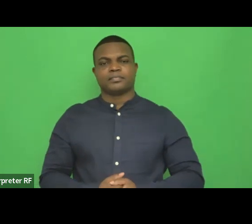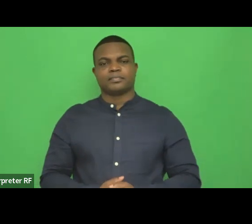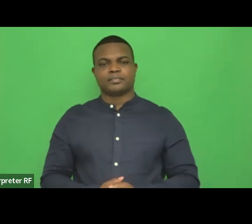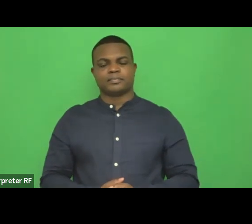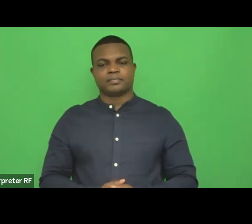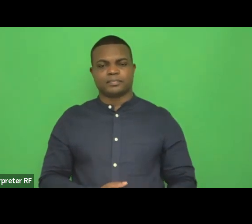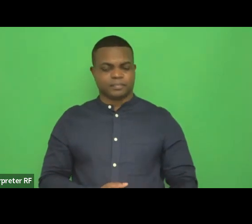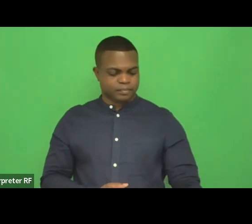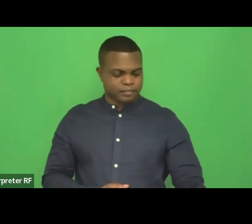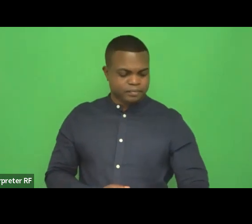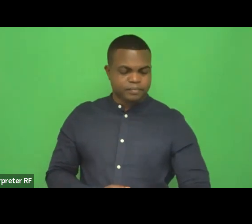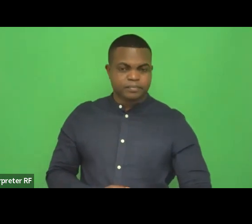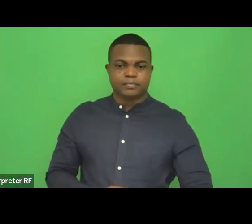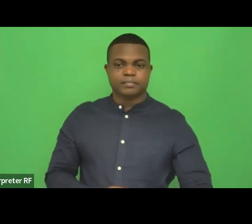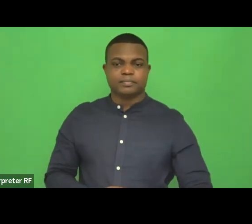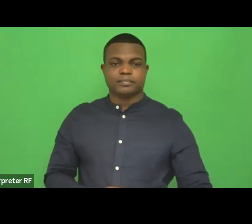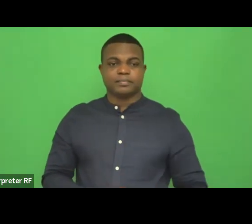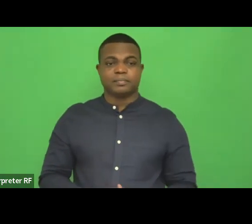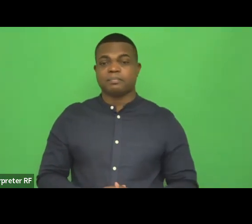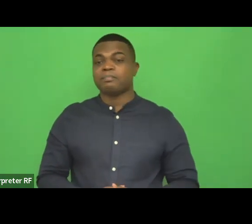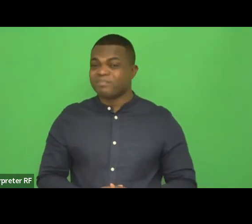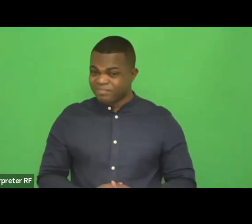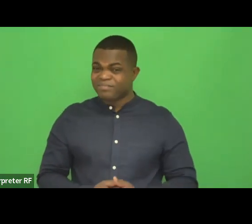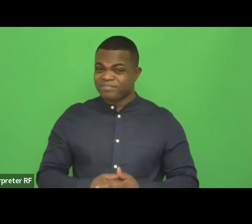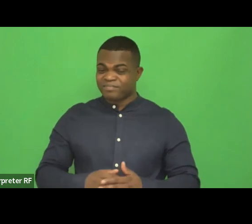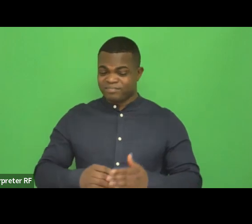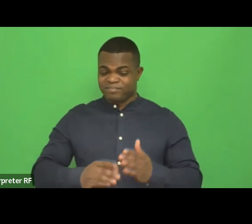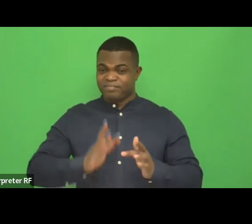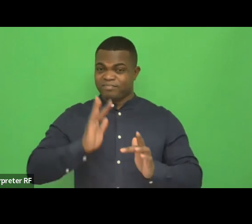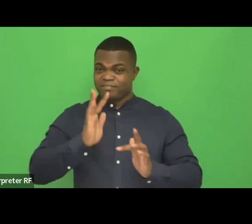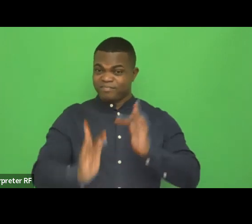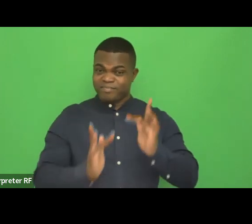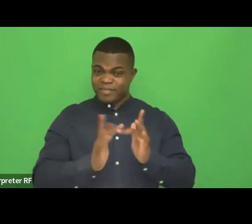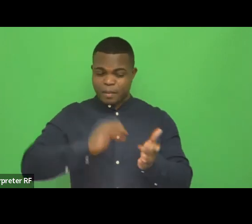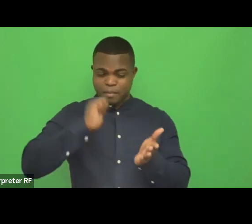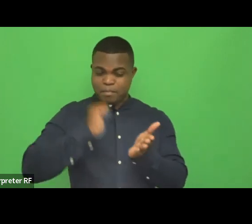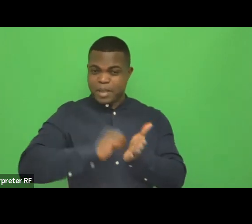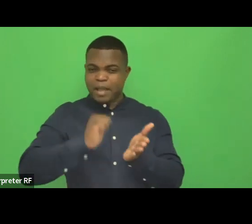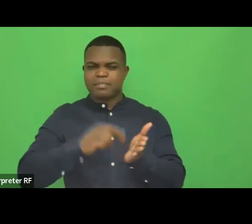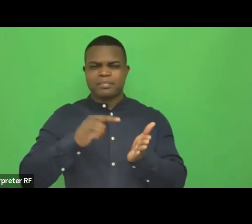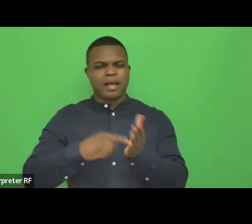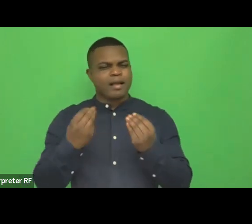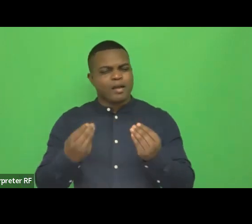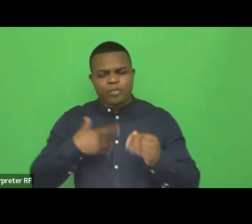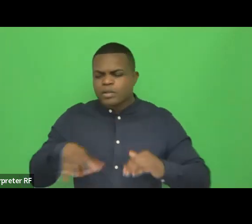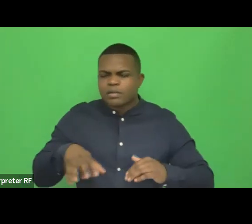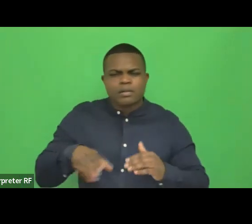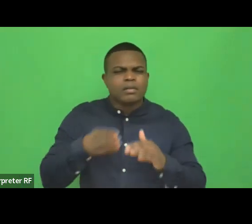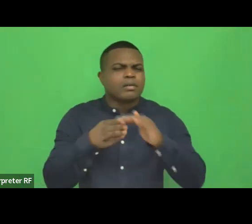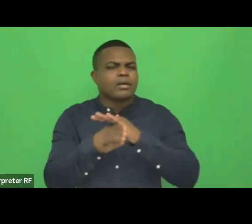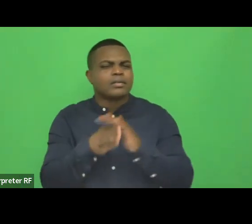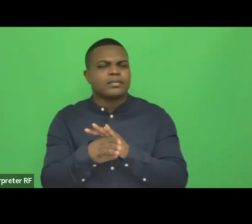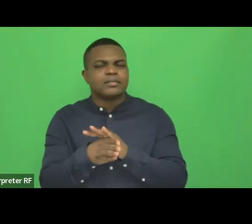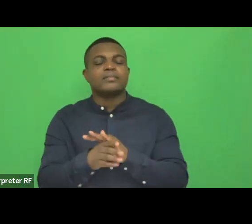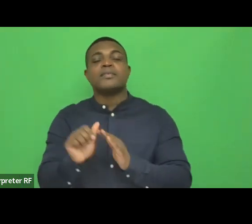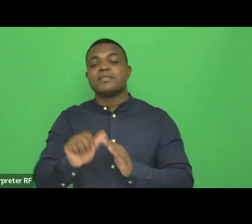Navigating in a digital publication. When we first open a print book, the table of contents can give us a good sense of